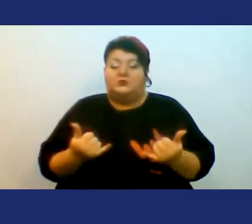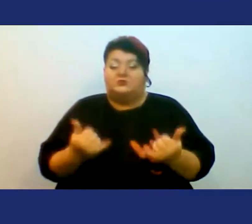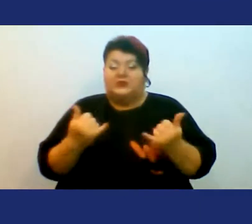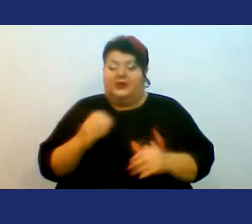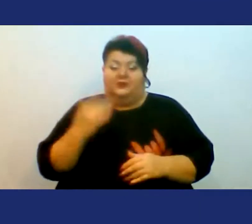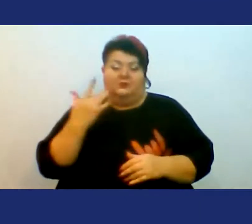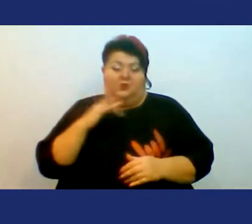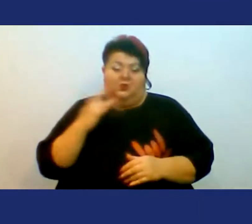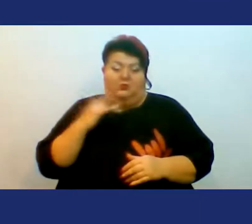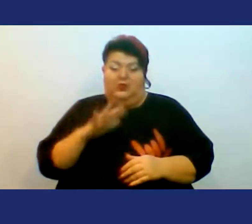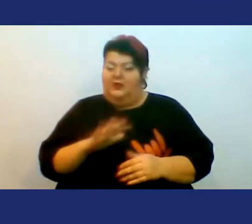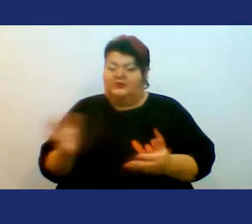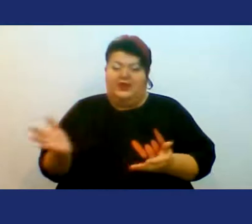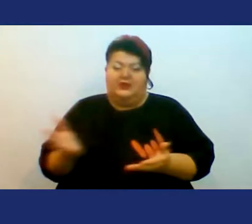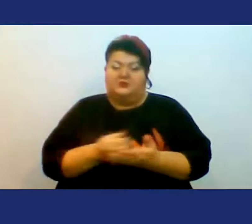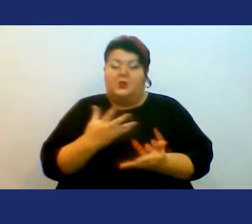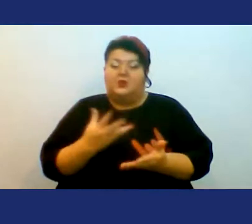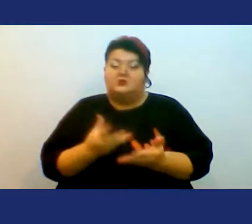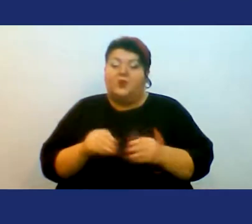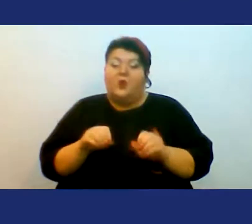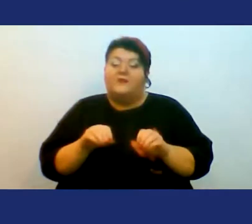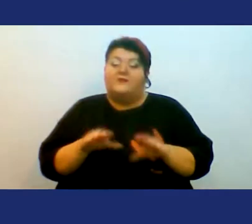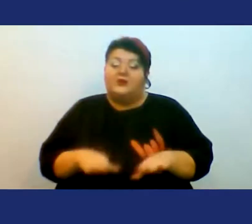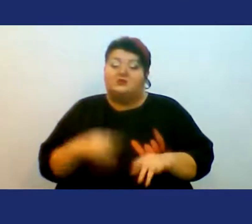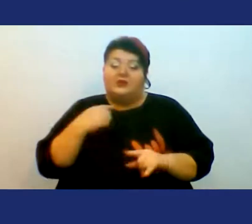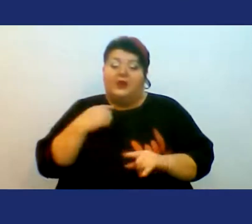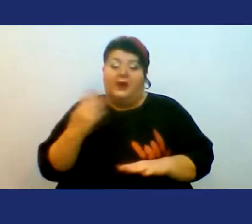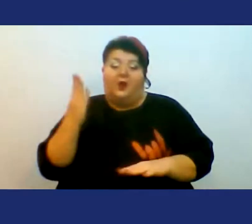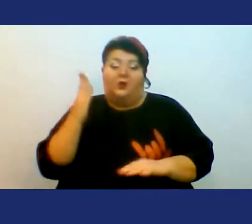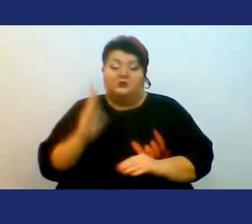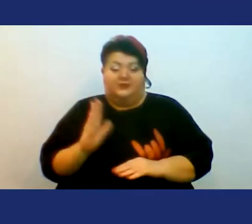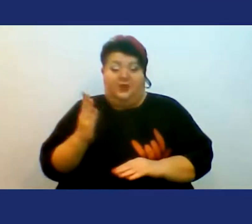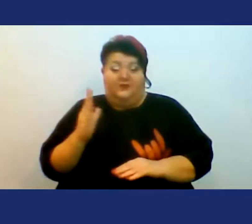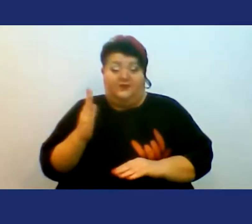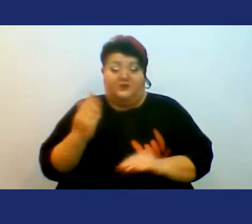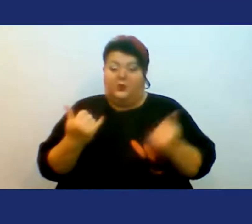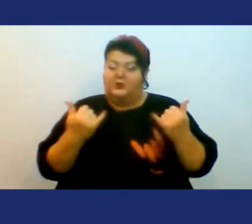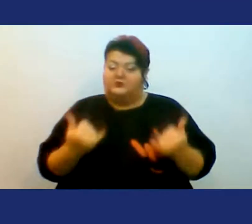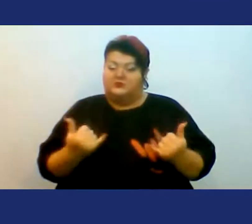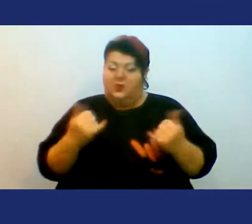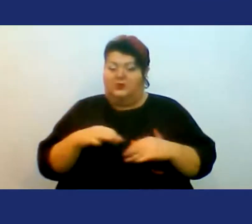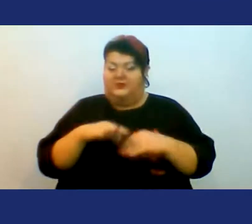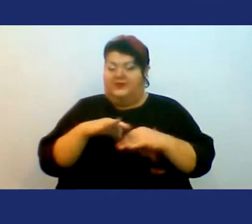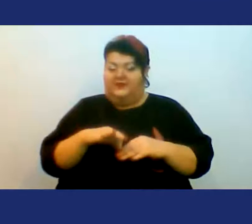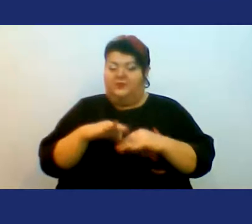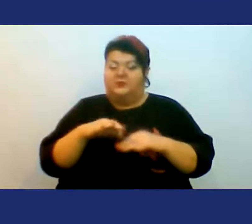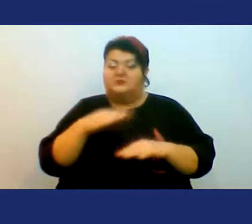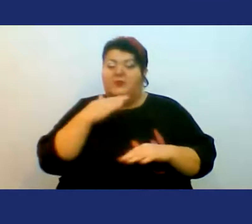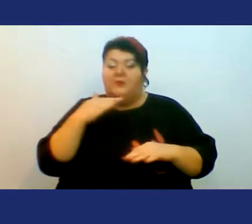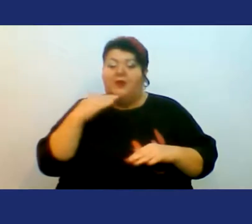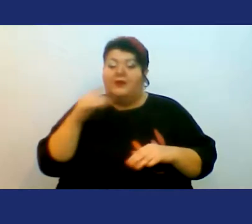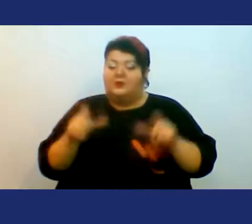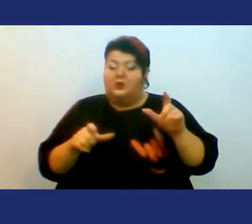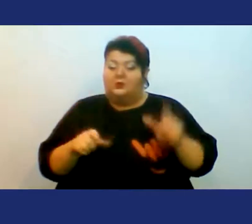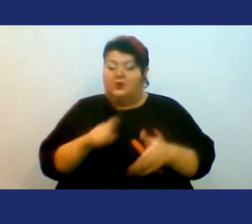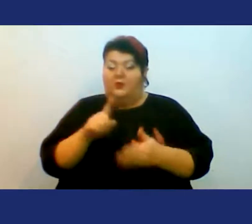Voting is on a Tuesday today. So there's also many people that have to take time off from